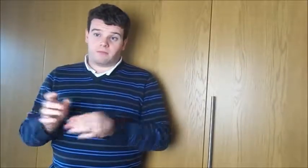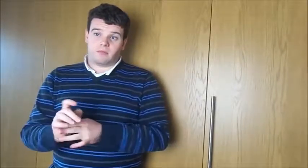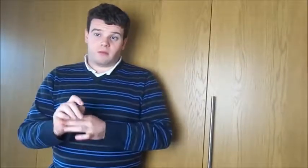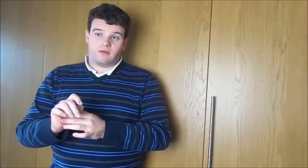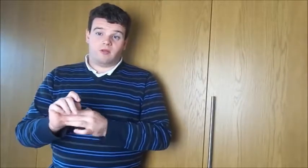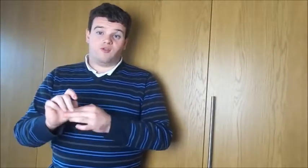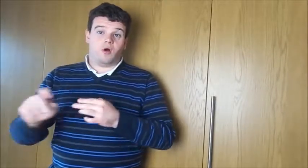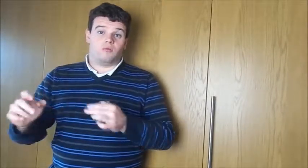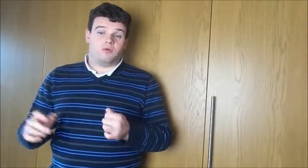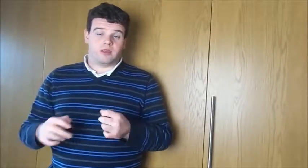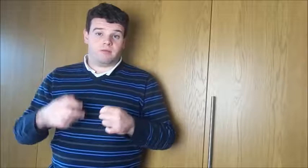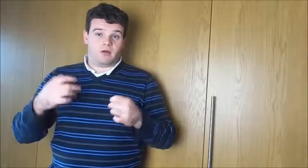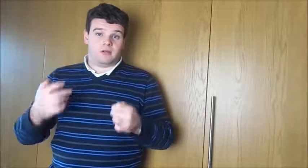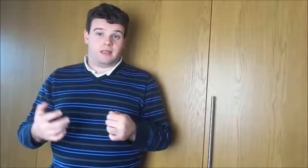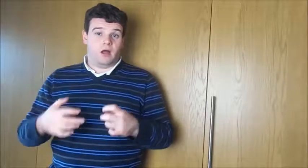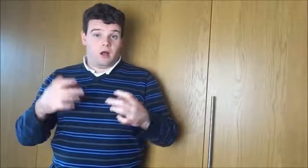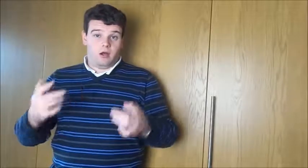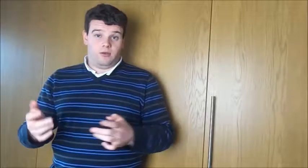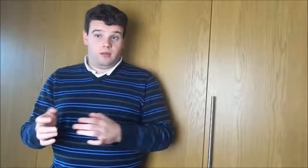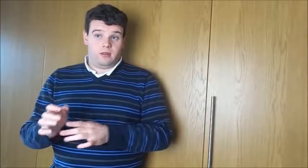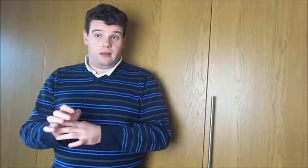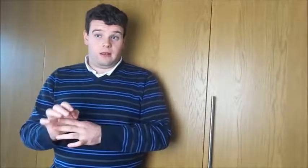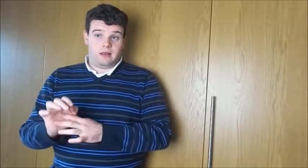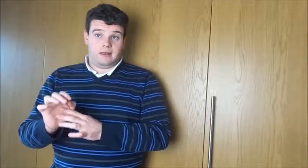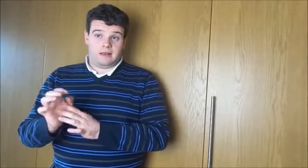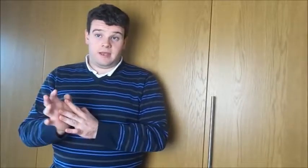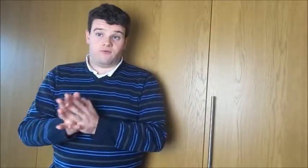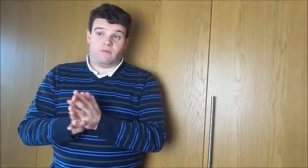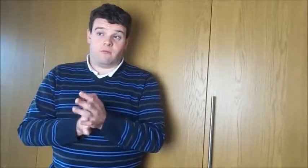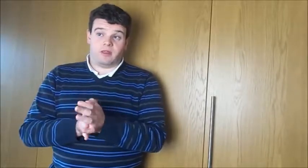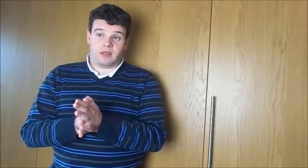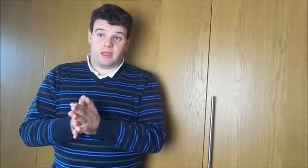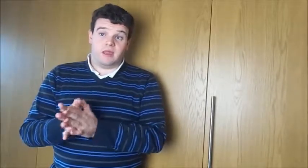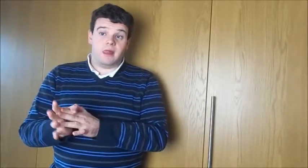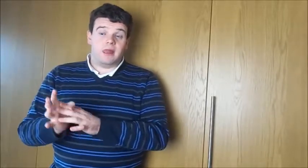Sir John was supposedly heard later on by saying,